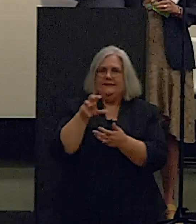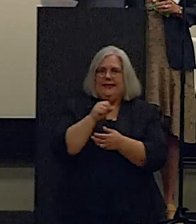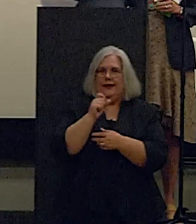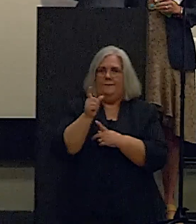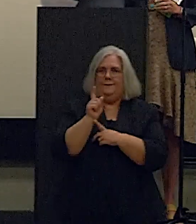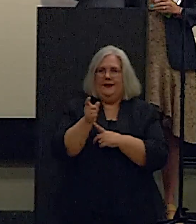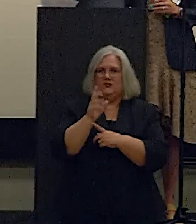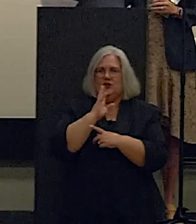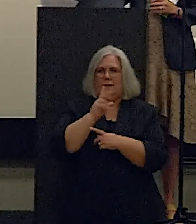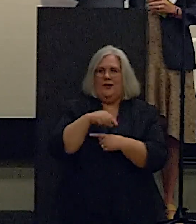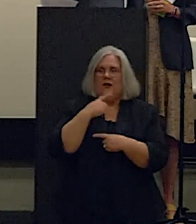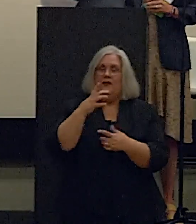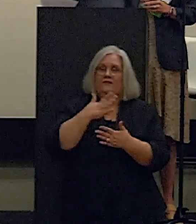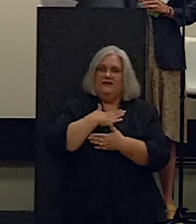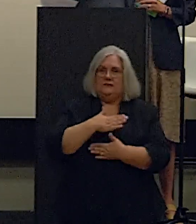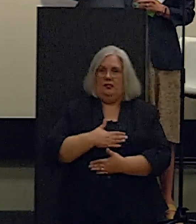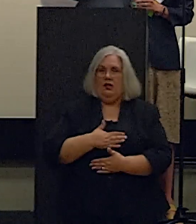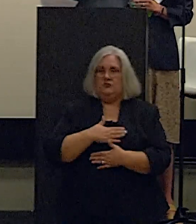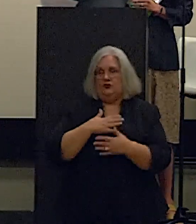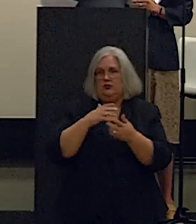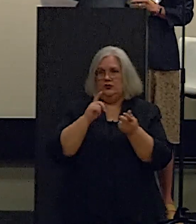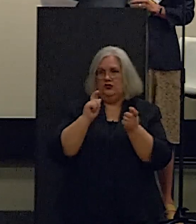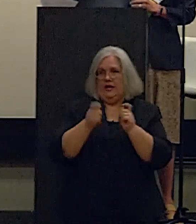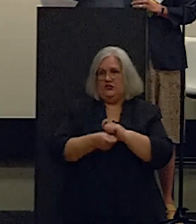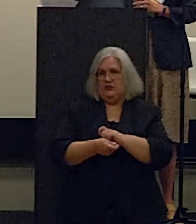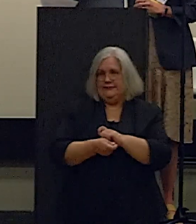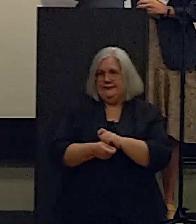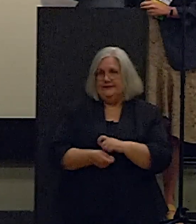talk about physiological changes,